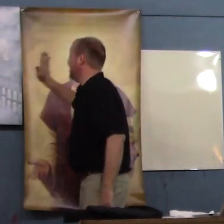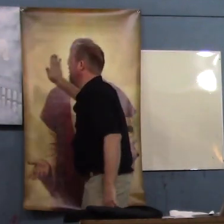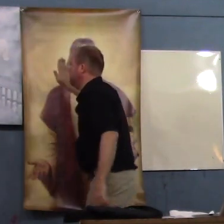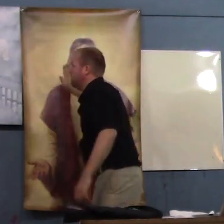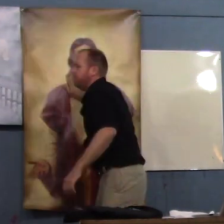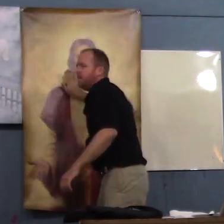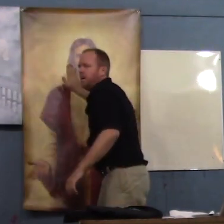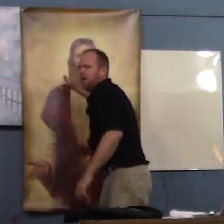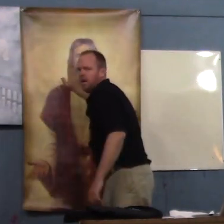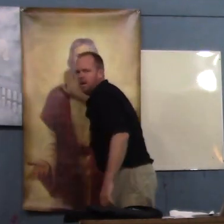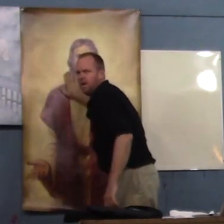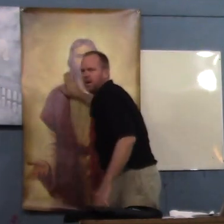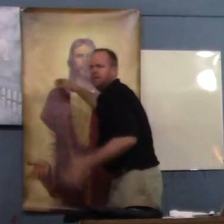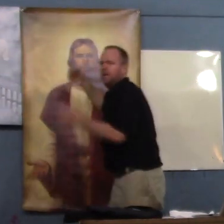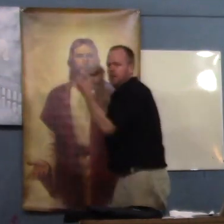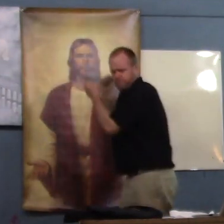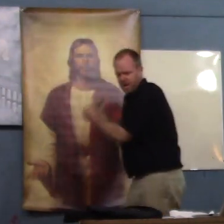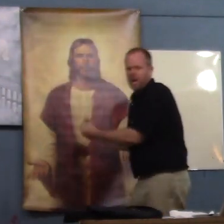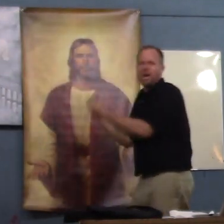the blood.